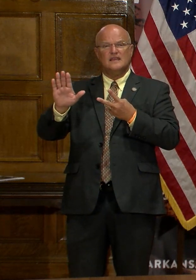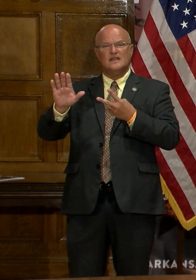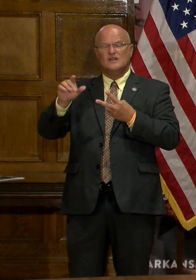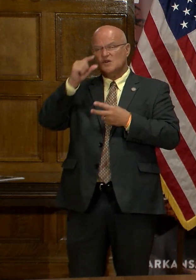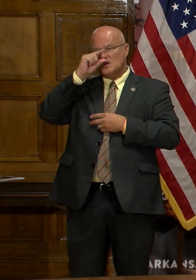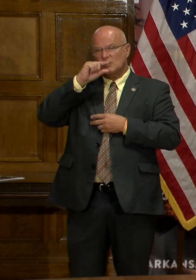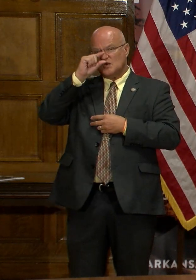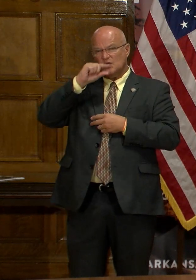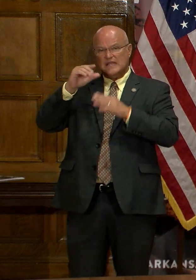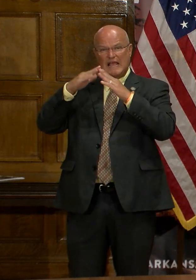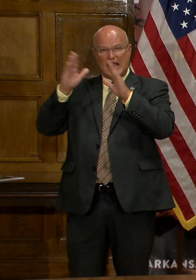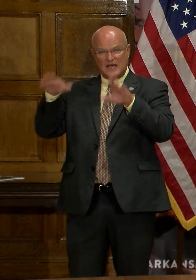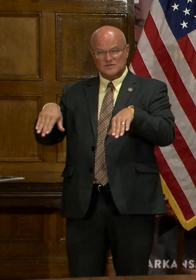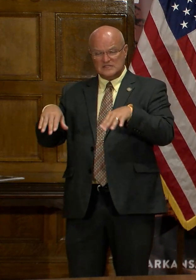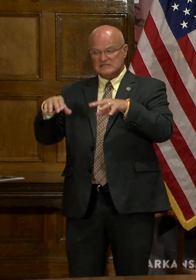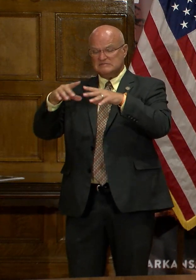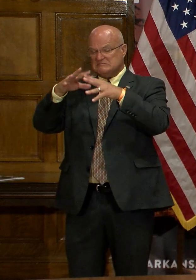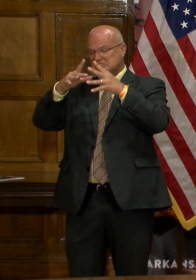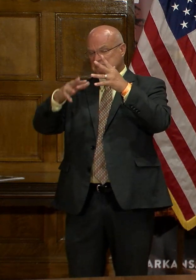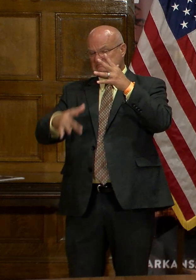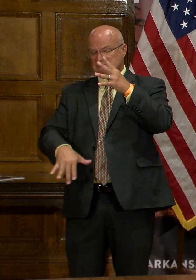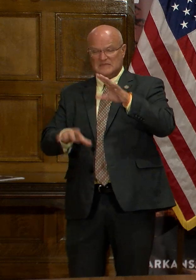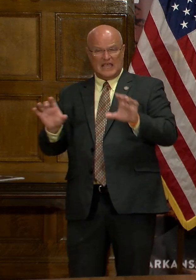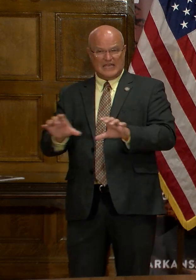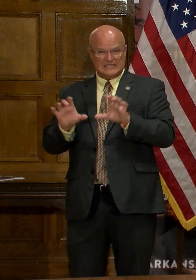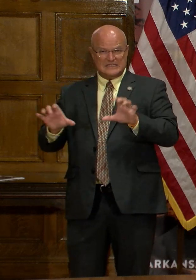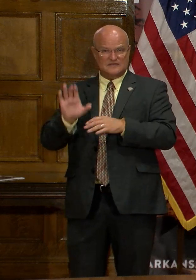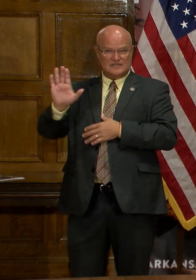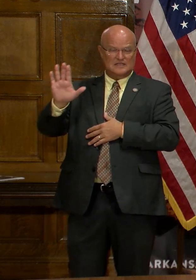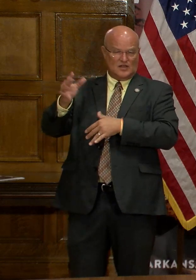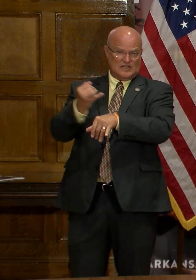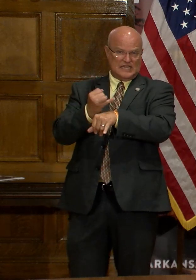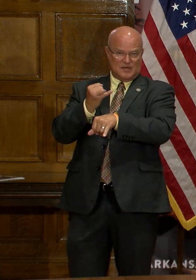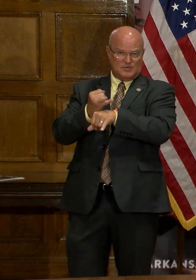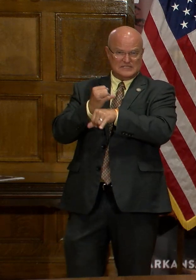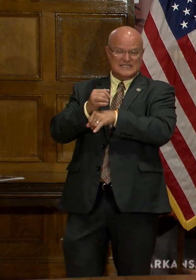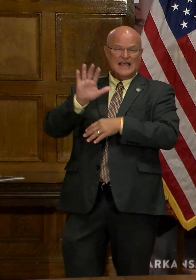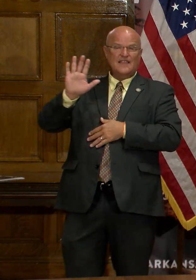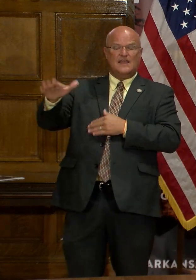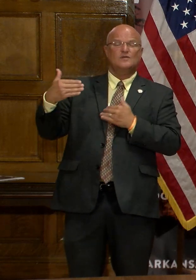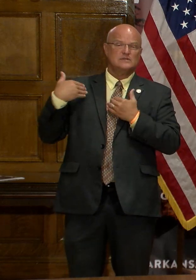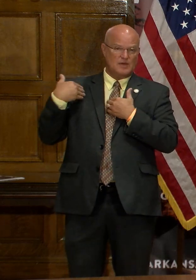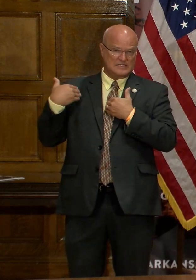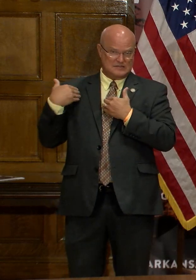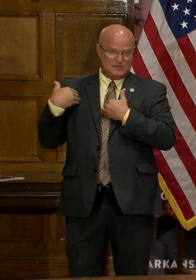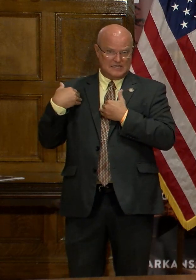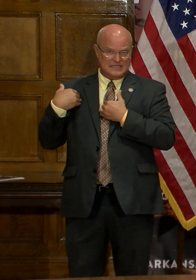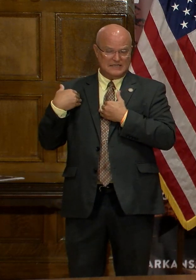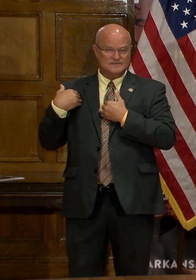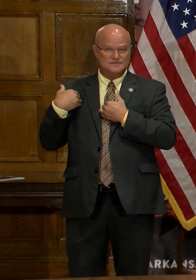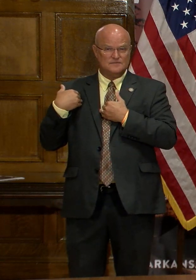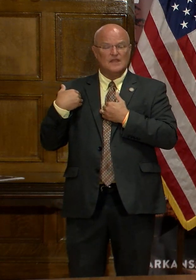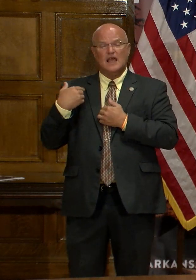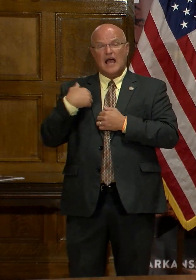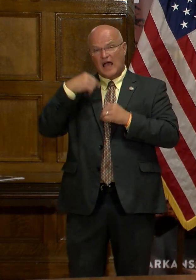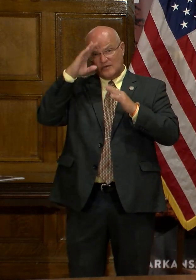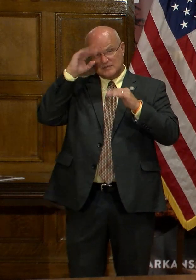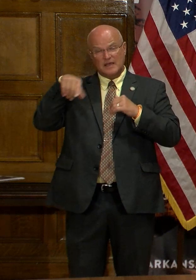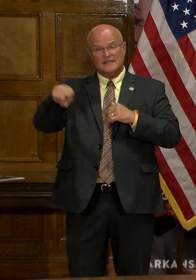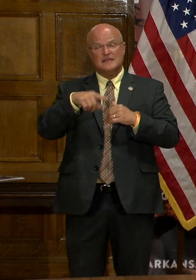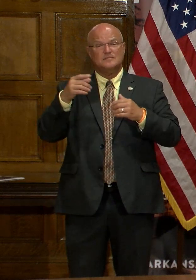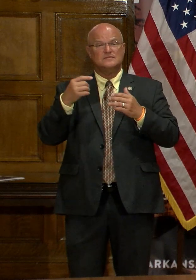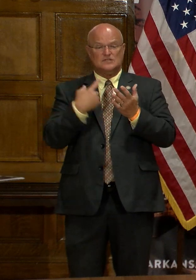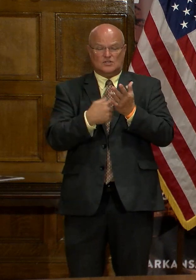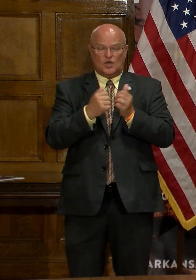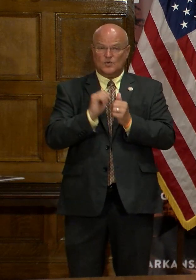Greek houses, any other activity on campus. That's their responsibility. I would expect them to